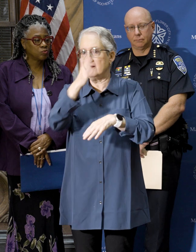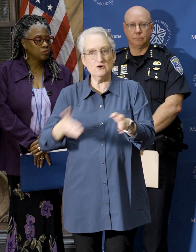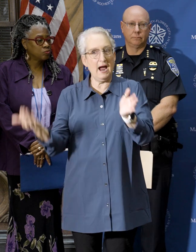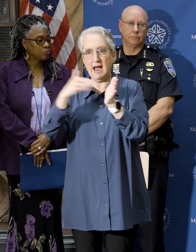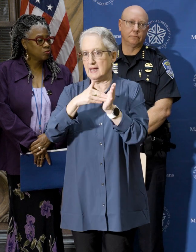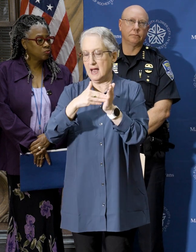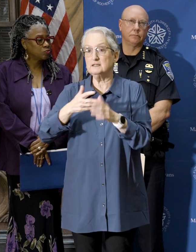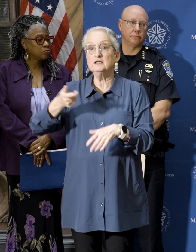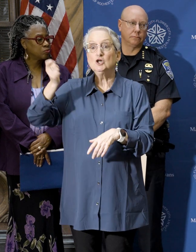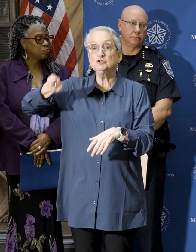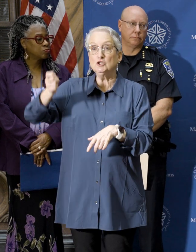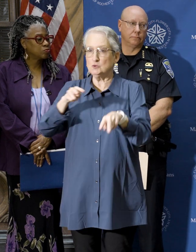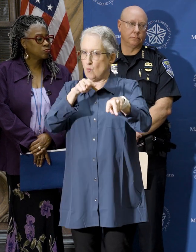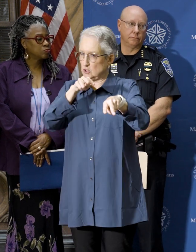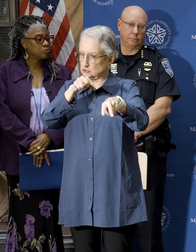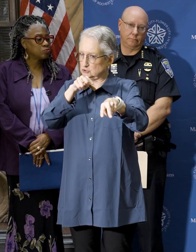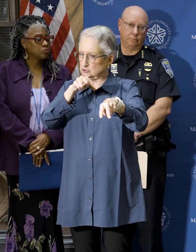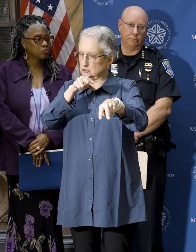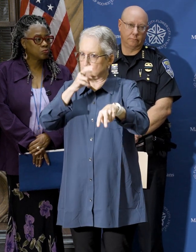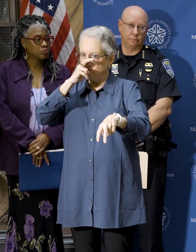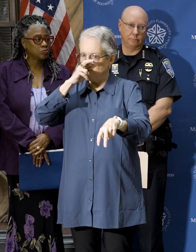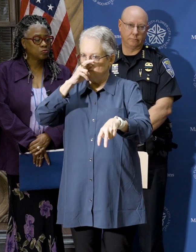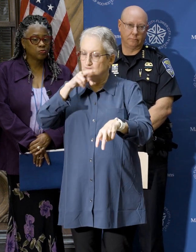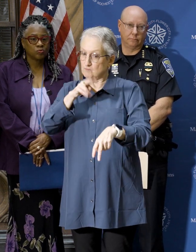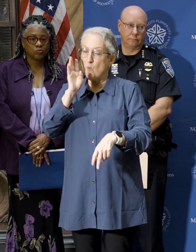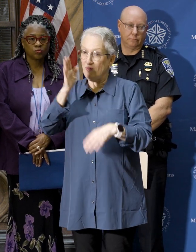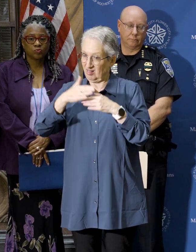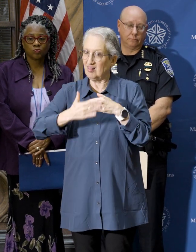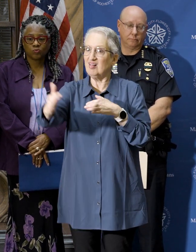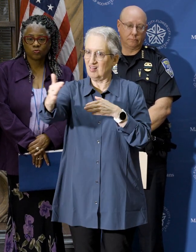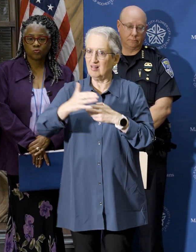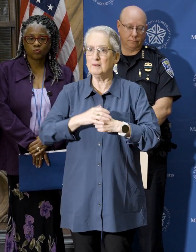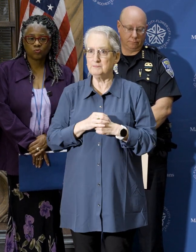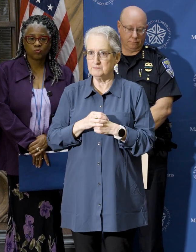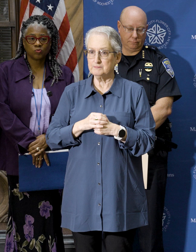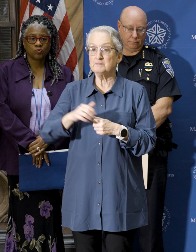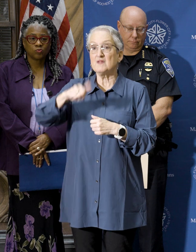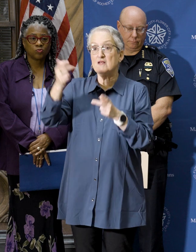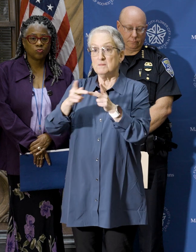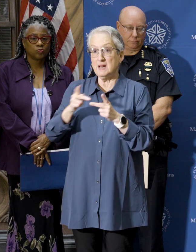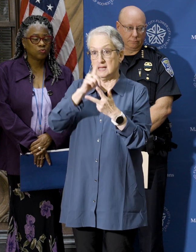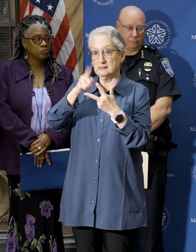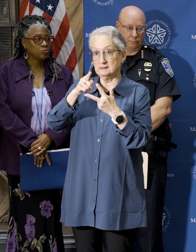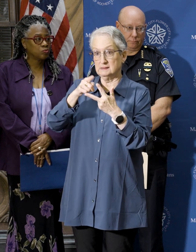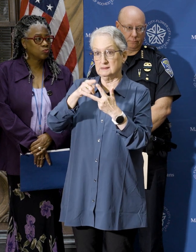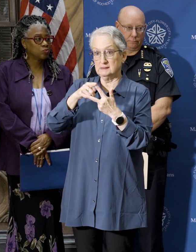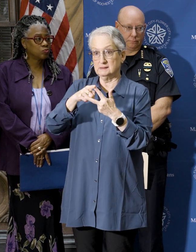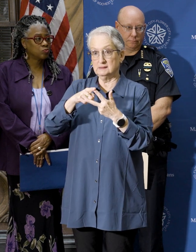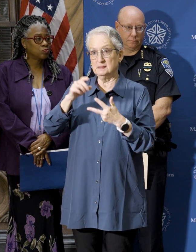order where things get out of hand is at Casa Campo. Earlier this year, there were a couple of weekends where at the restaurant Casa